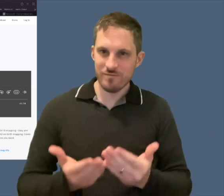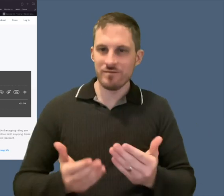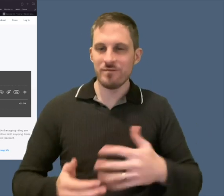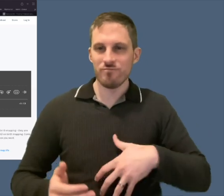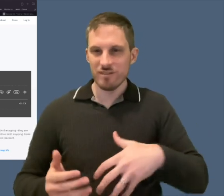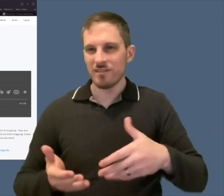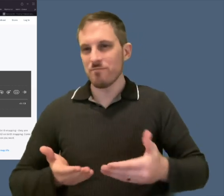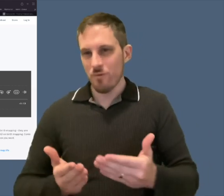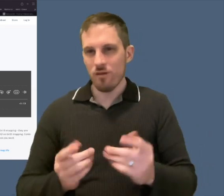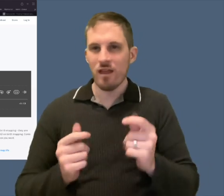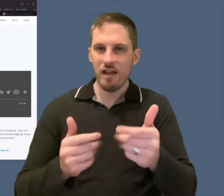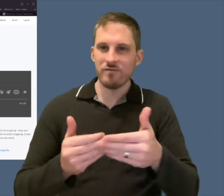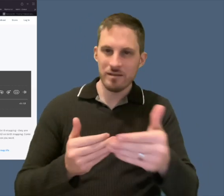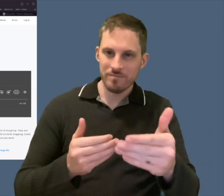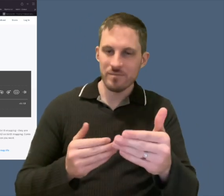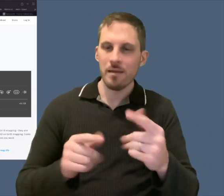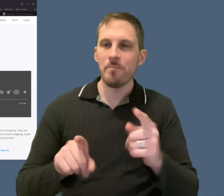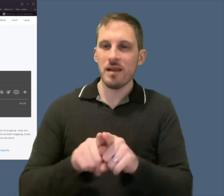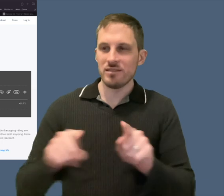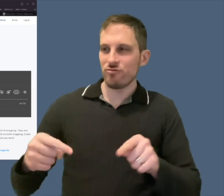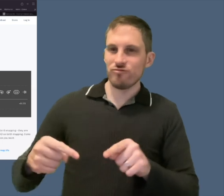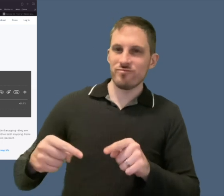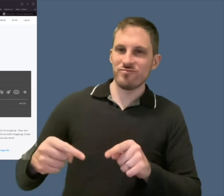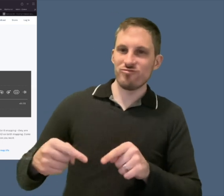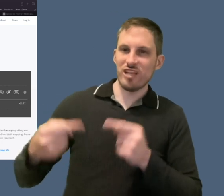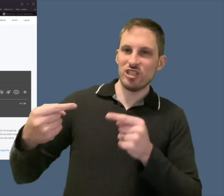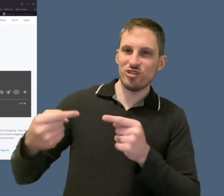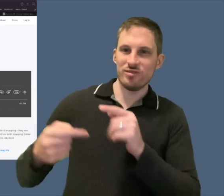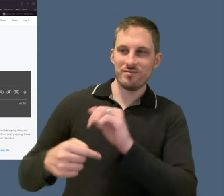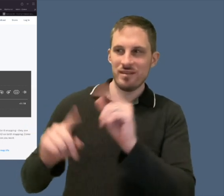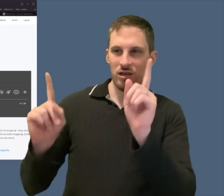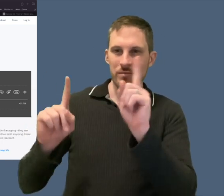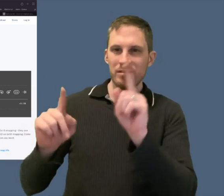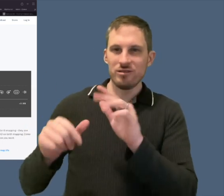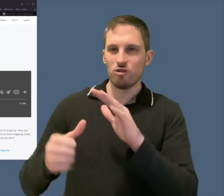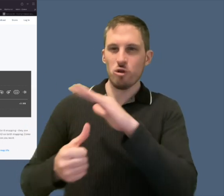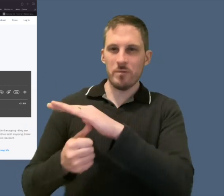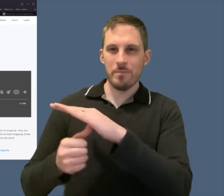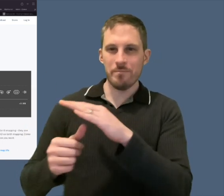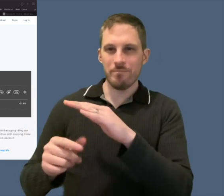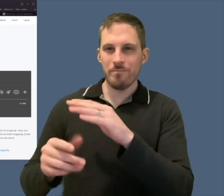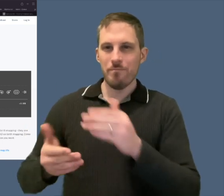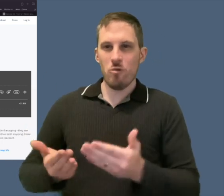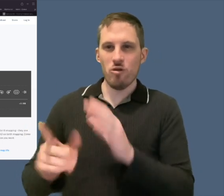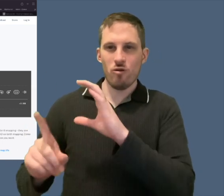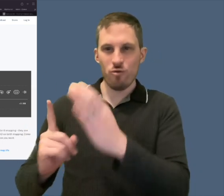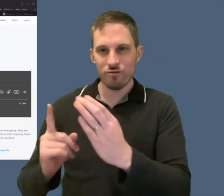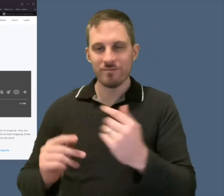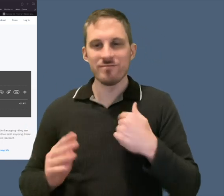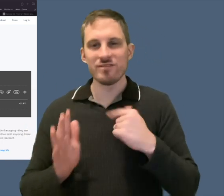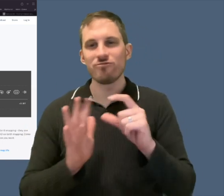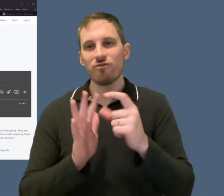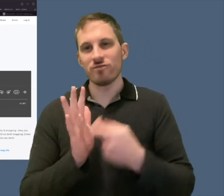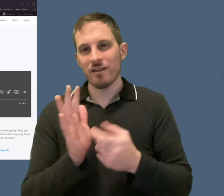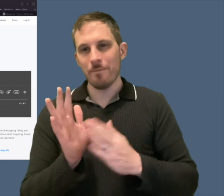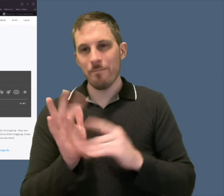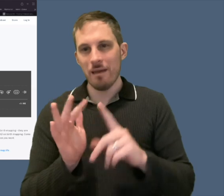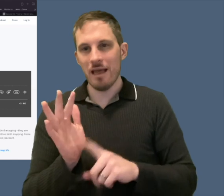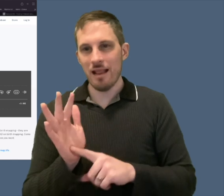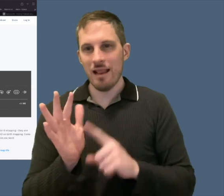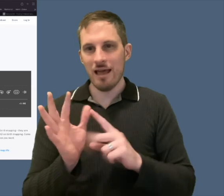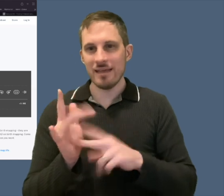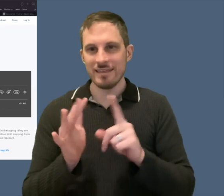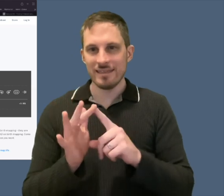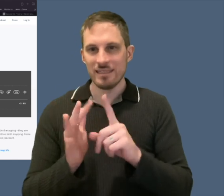while still challenging the dominant birth culture. I'm your host, Dr. Melanie Jackson at Melanie the Midwife, and I'm joined